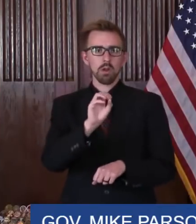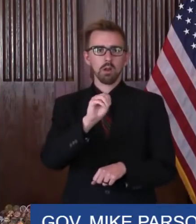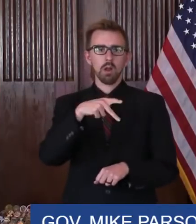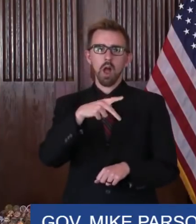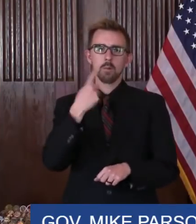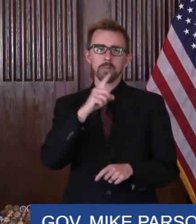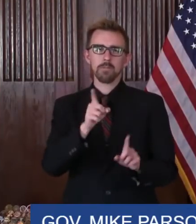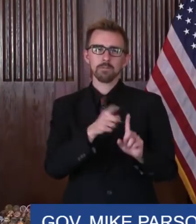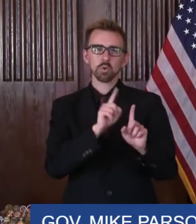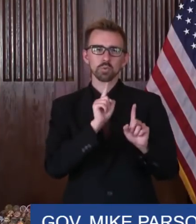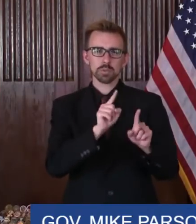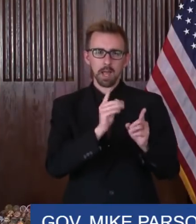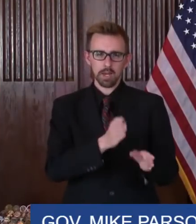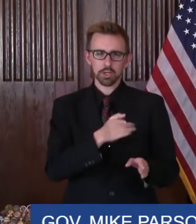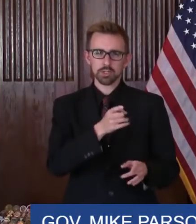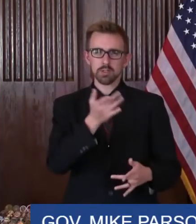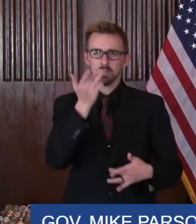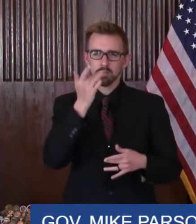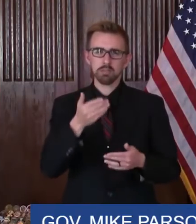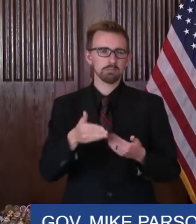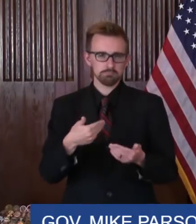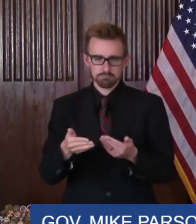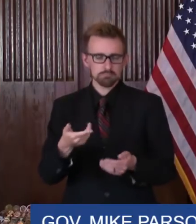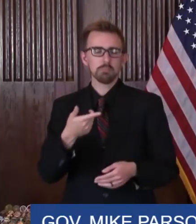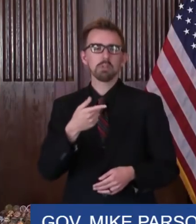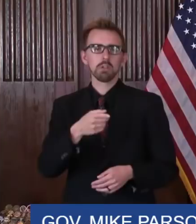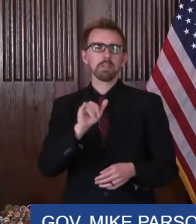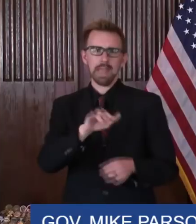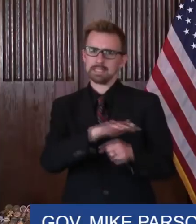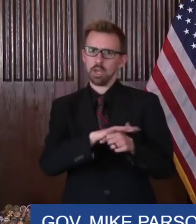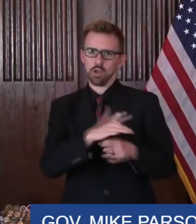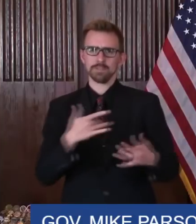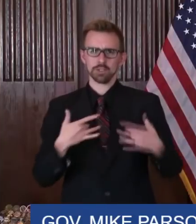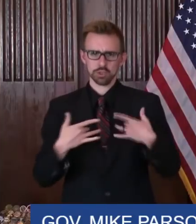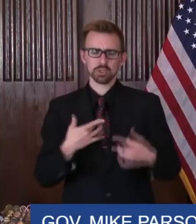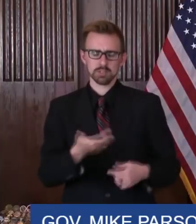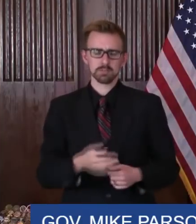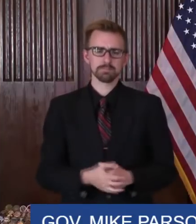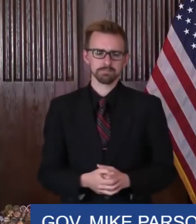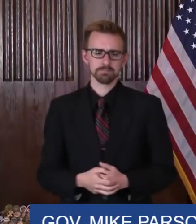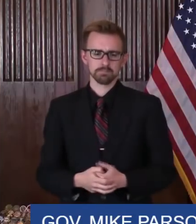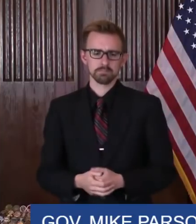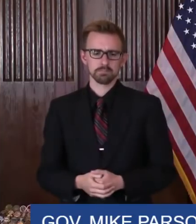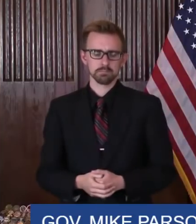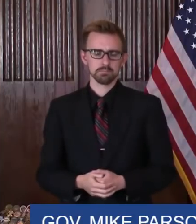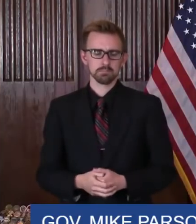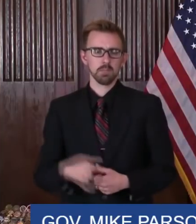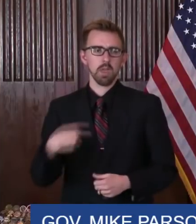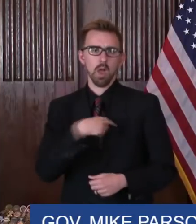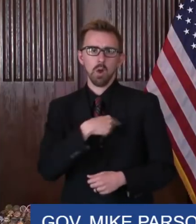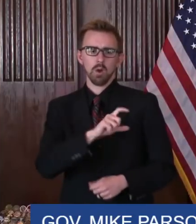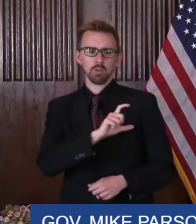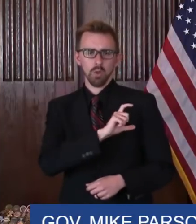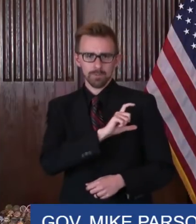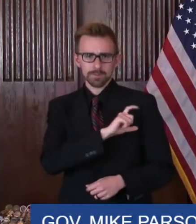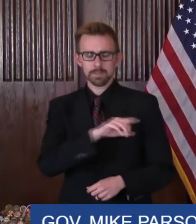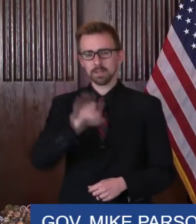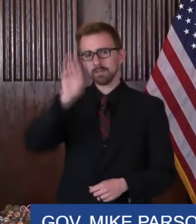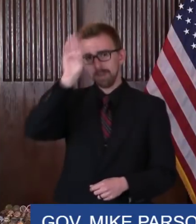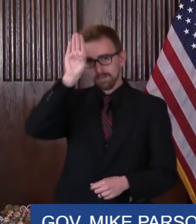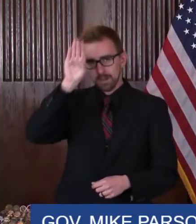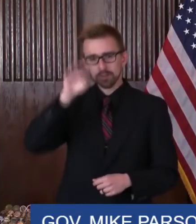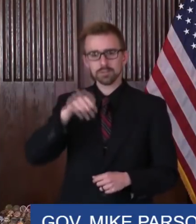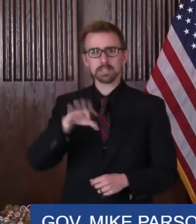for first responders also have been an area of concern. Our law enforcement officers,